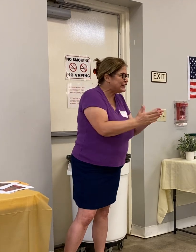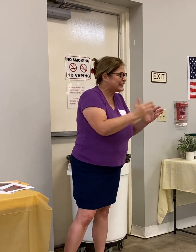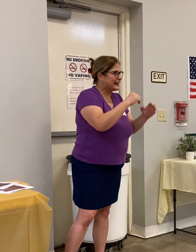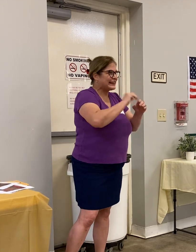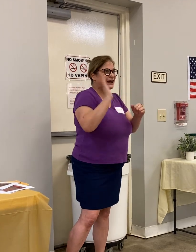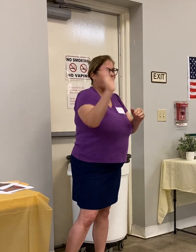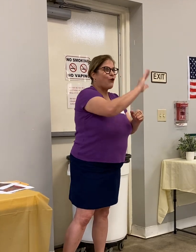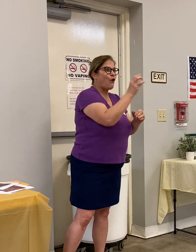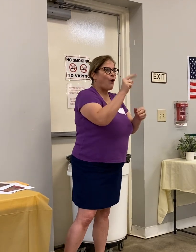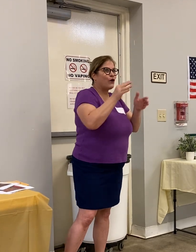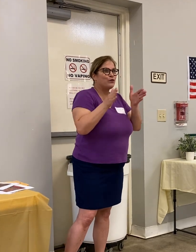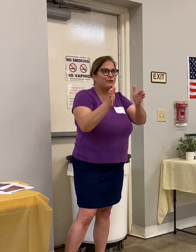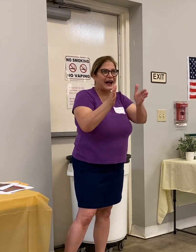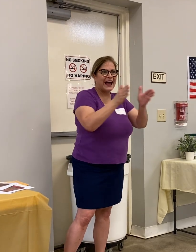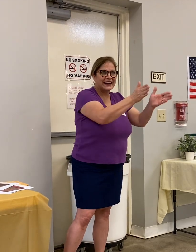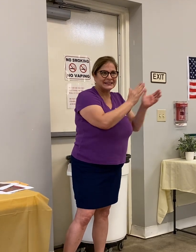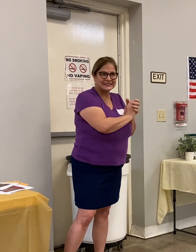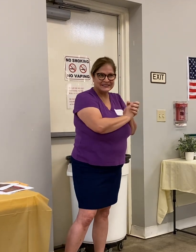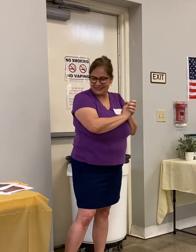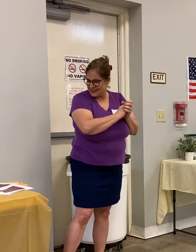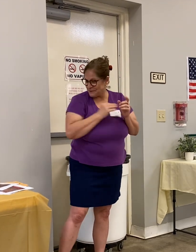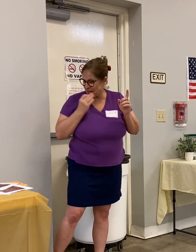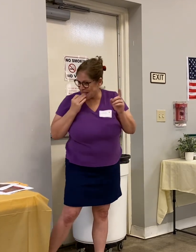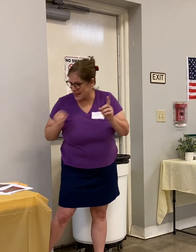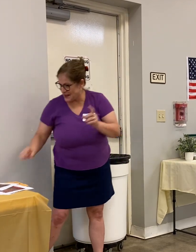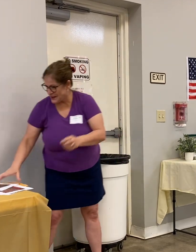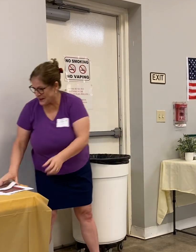We are natural leaders, and we do things our way.